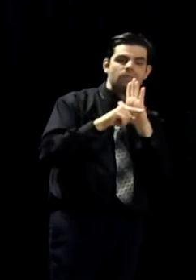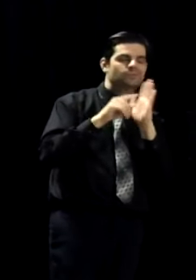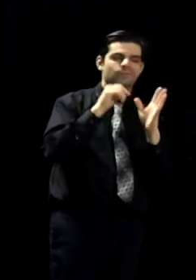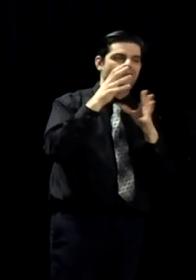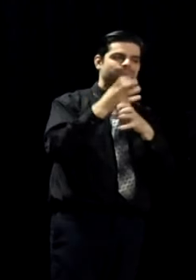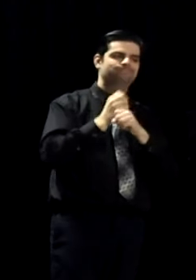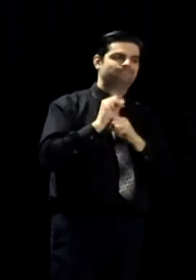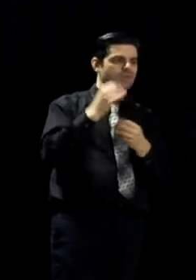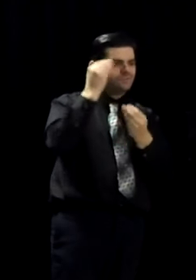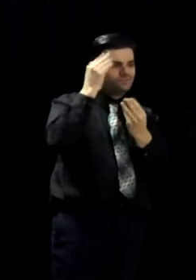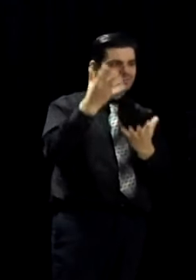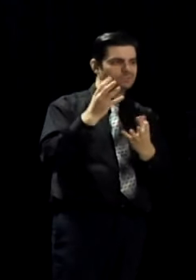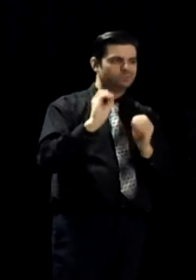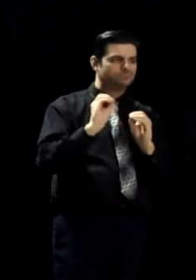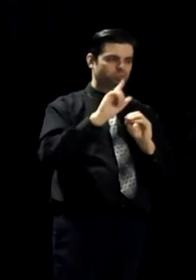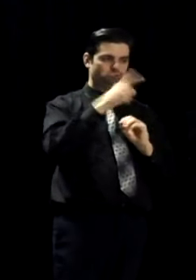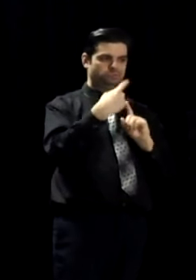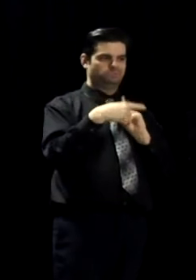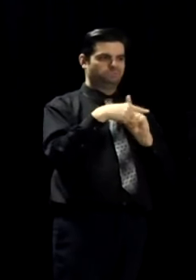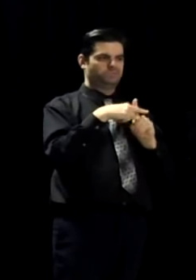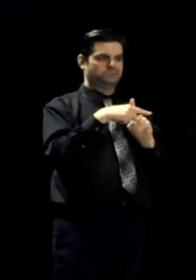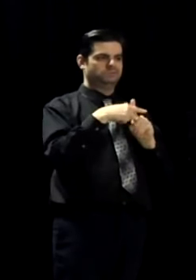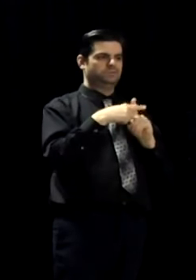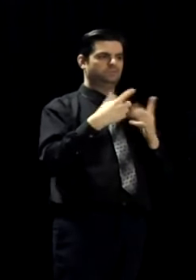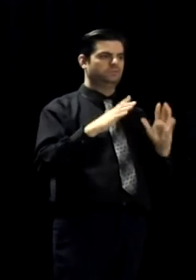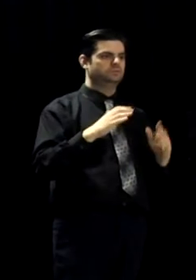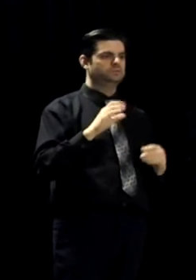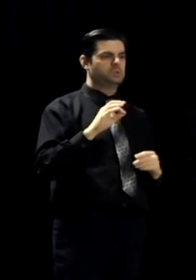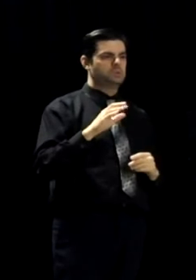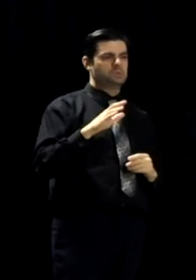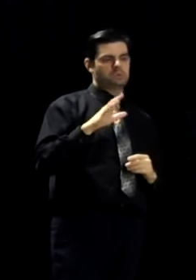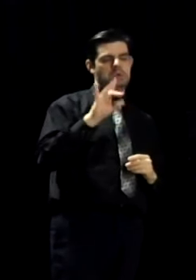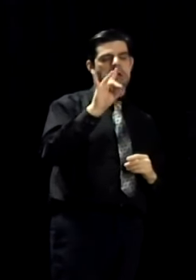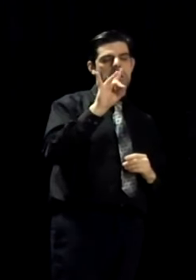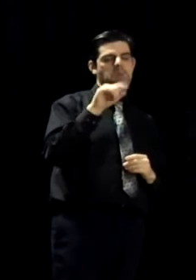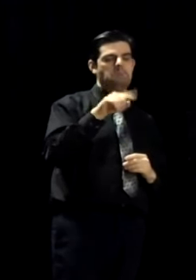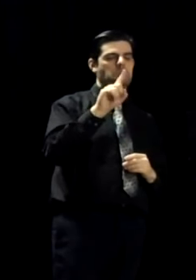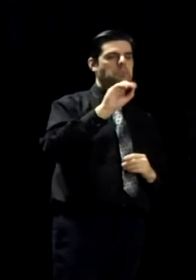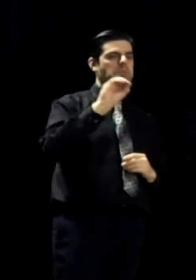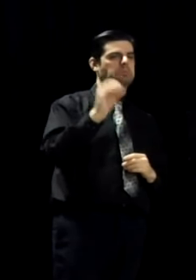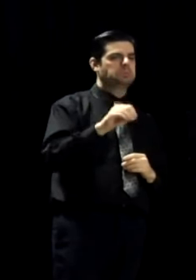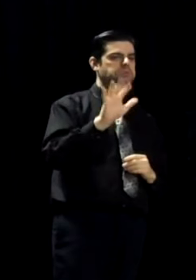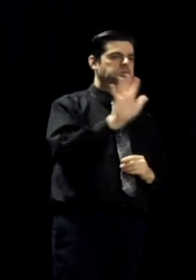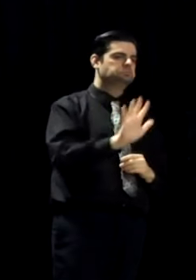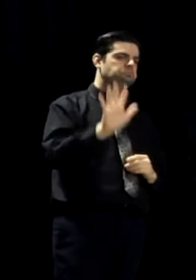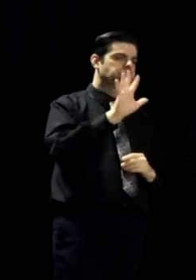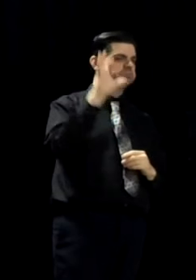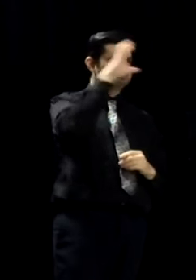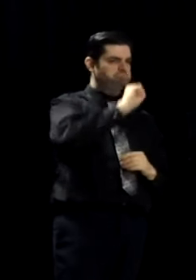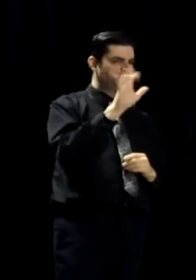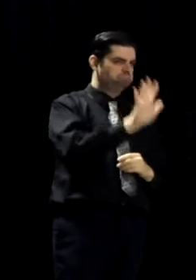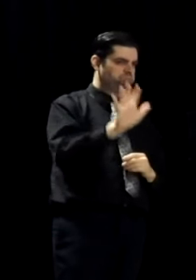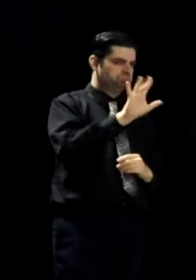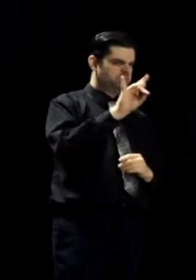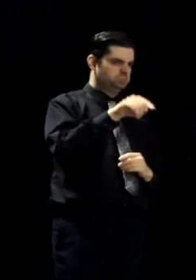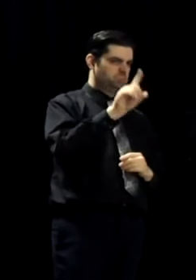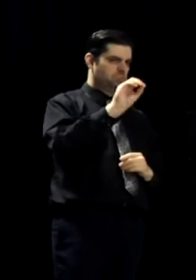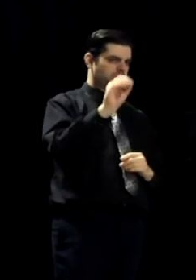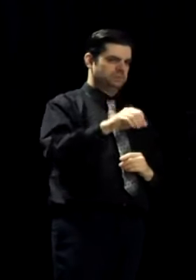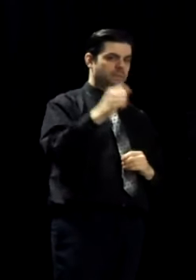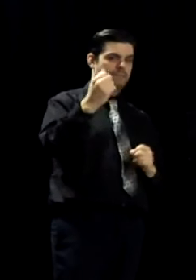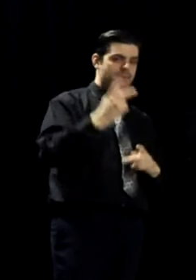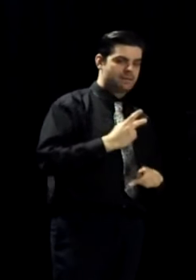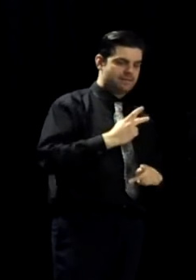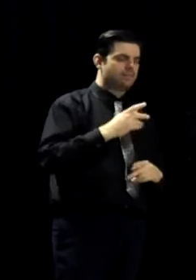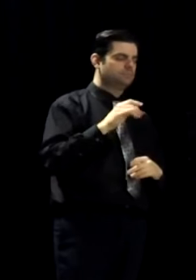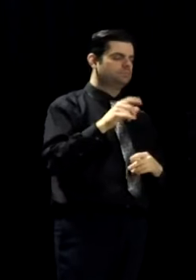But essentially, we know that consistently out of the number being tested, we've been